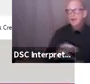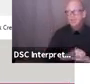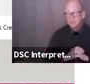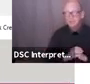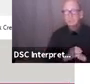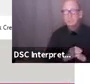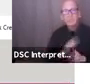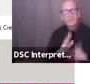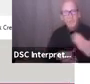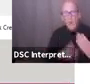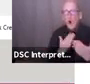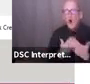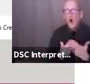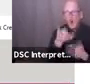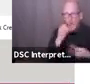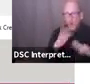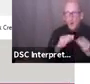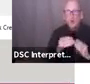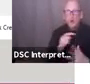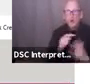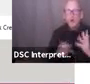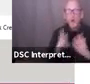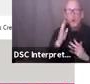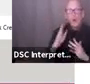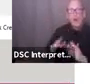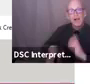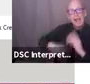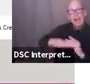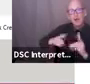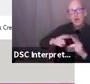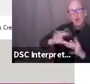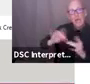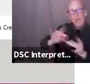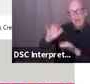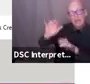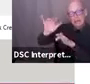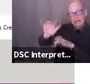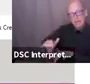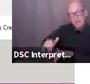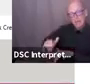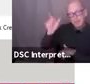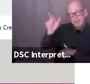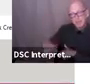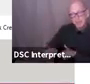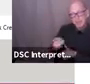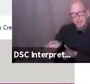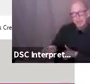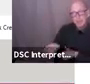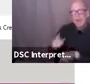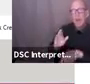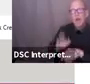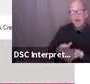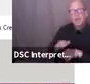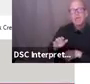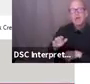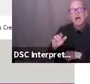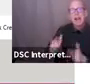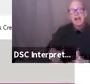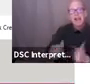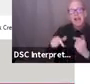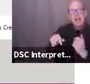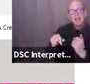419-841-7701. All of those numbers will be put in the comments section of the live